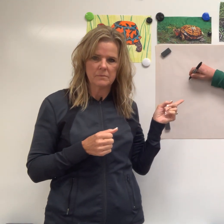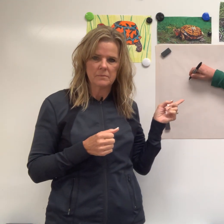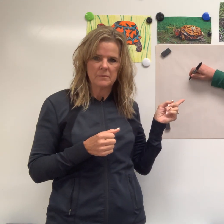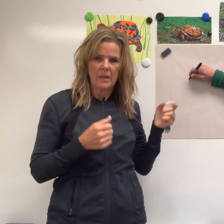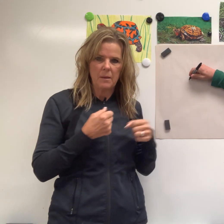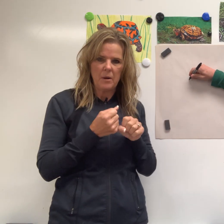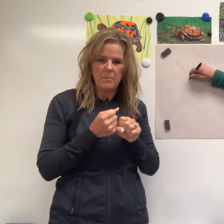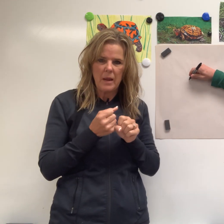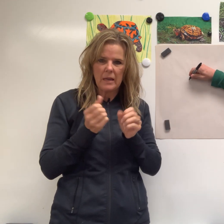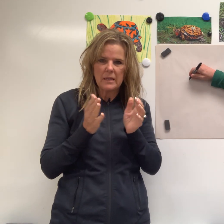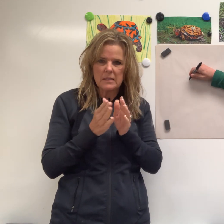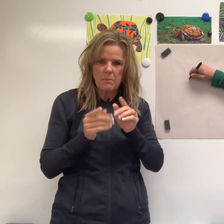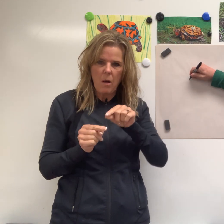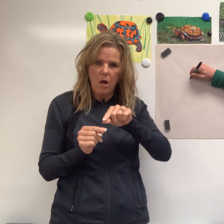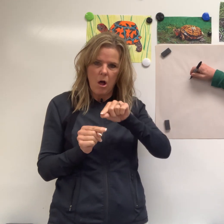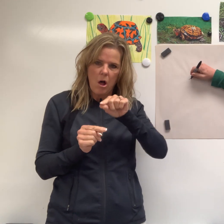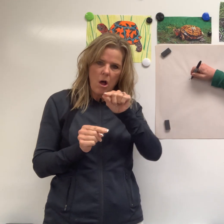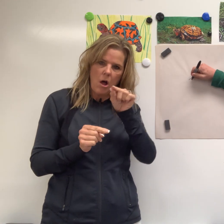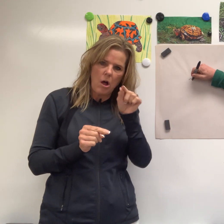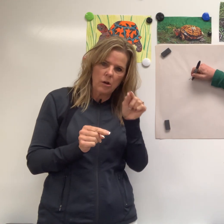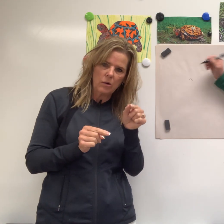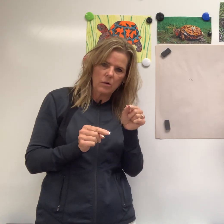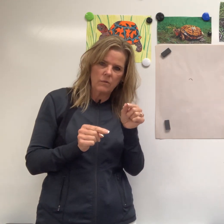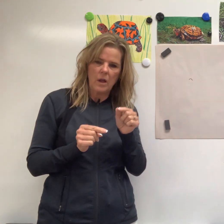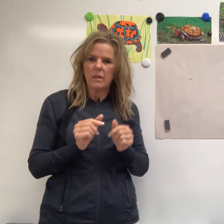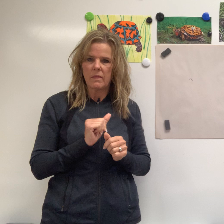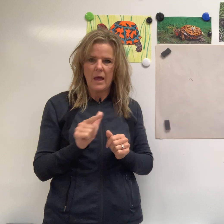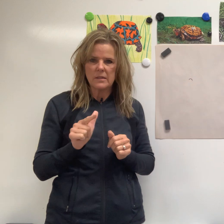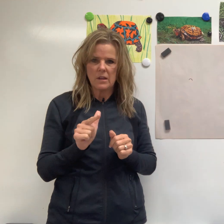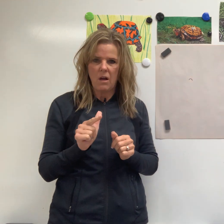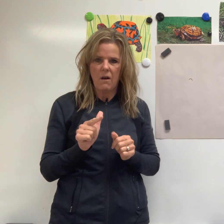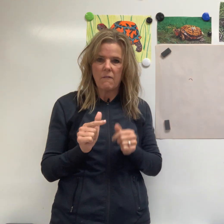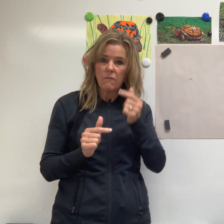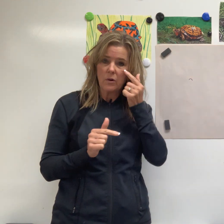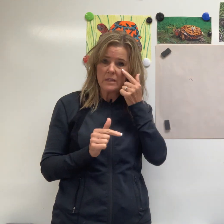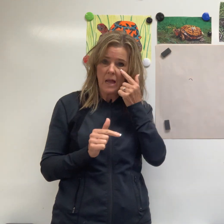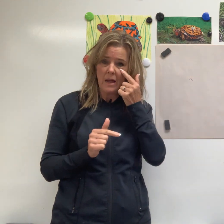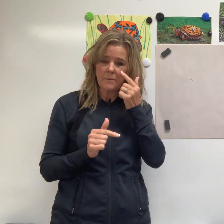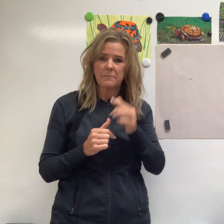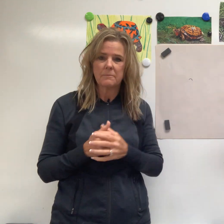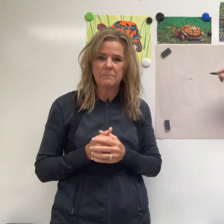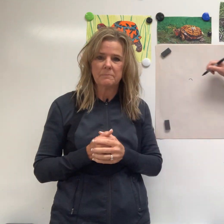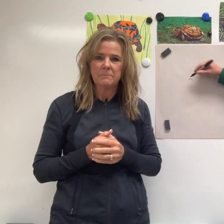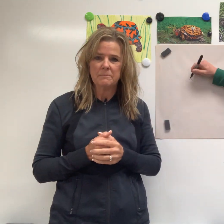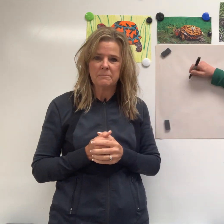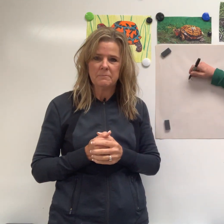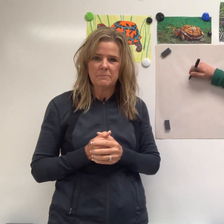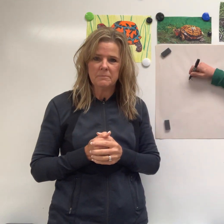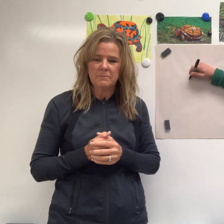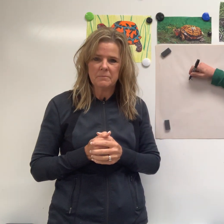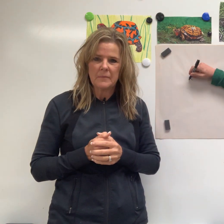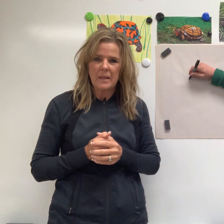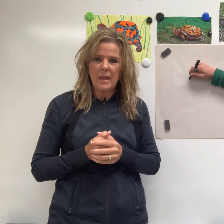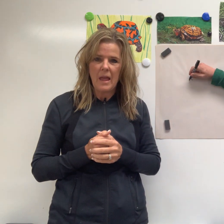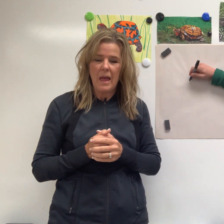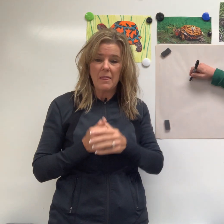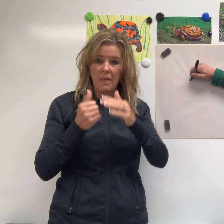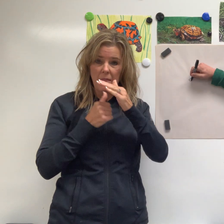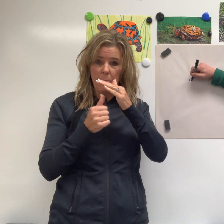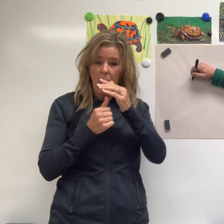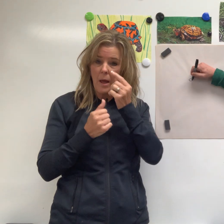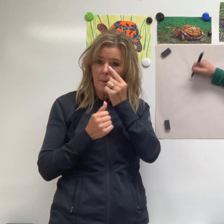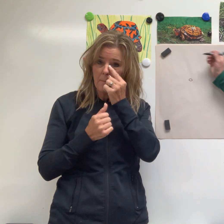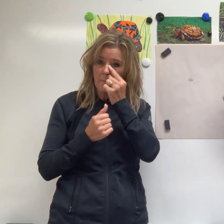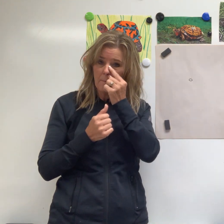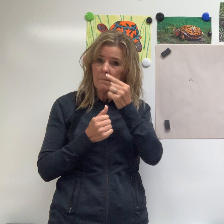make a small curve line. That's all we're going to do for the top of his eye. And then for the bottom of the eye, we're